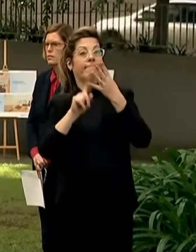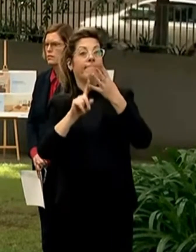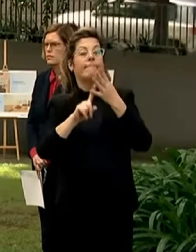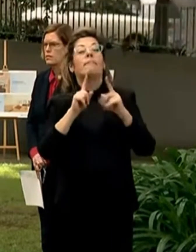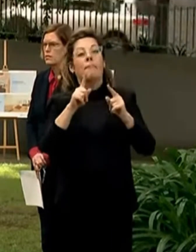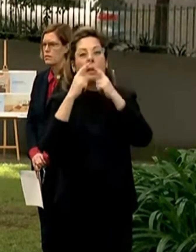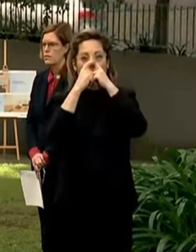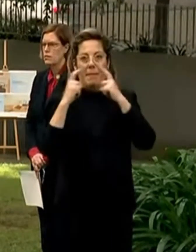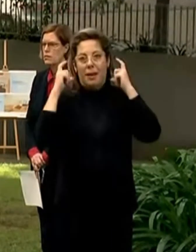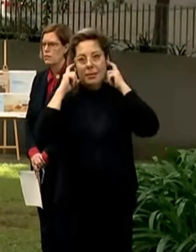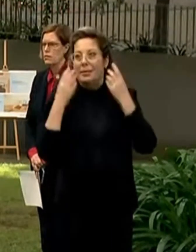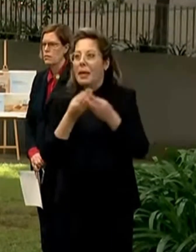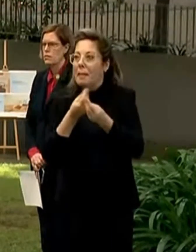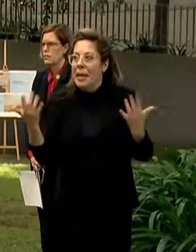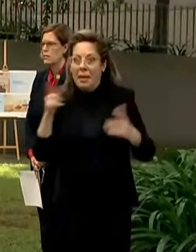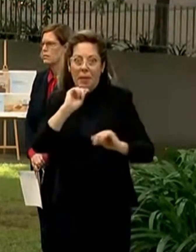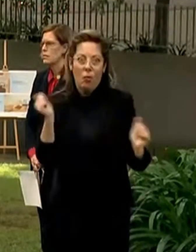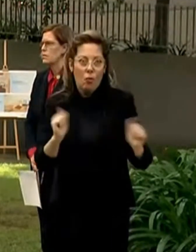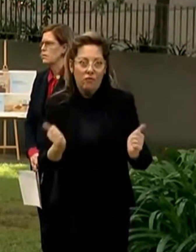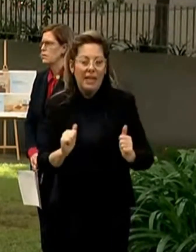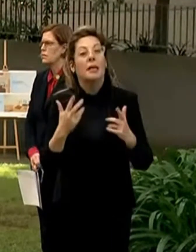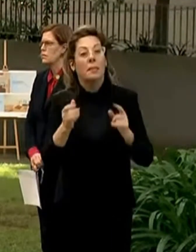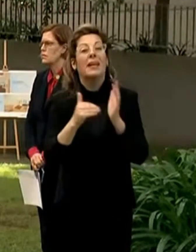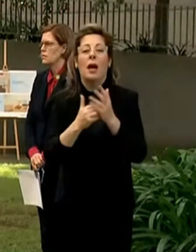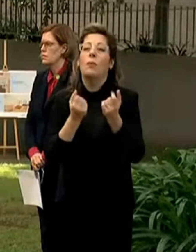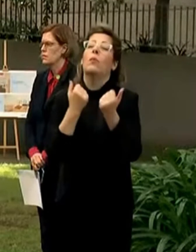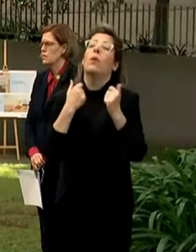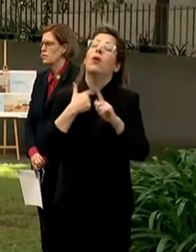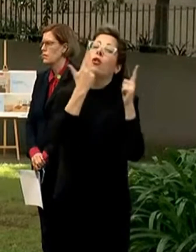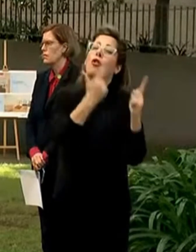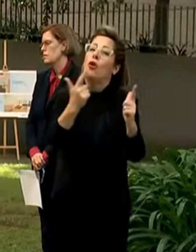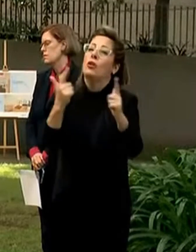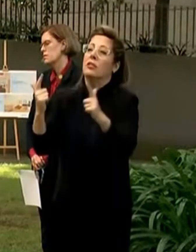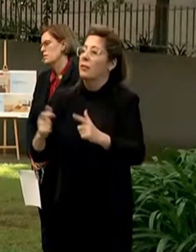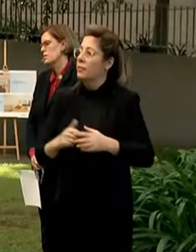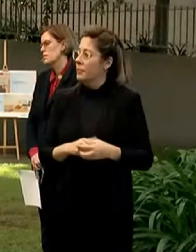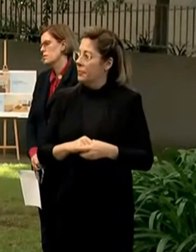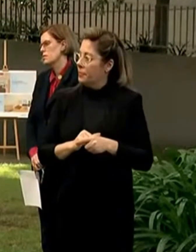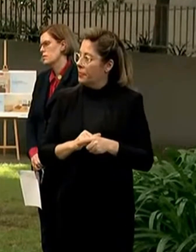house, and I think that's a good policy to have. Oh, sorry, I'll come back to you, Daniel. Yeah.